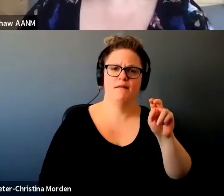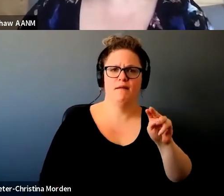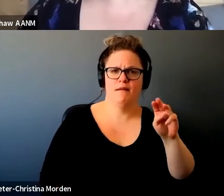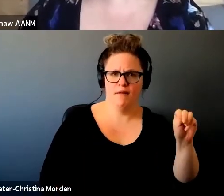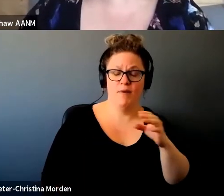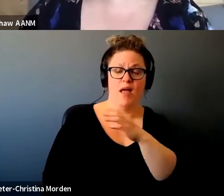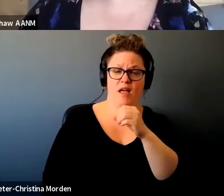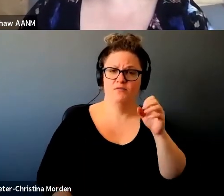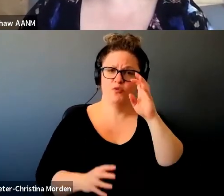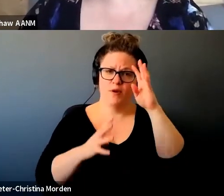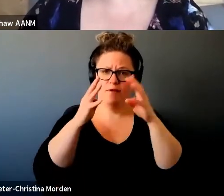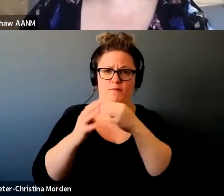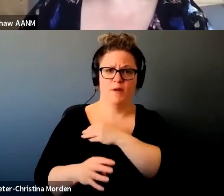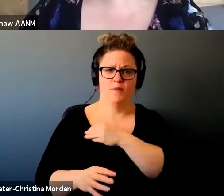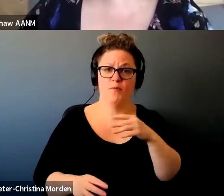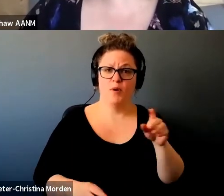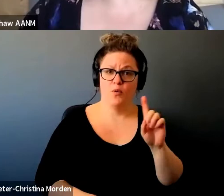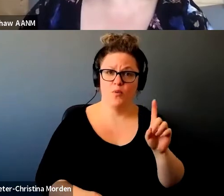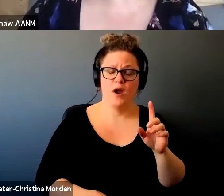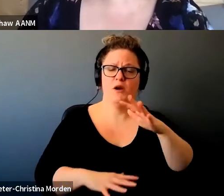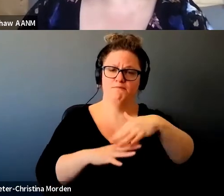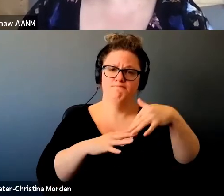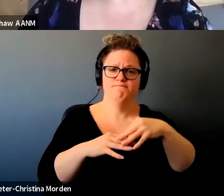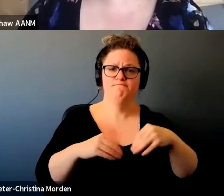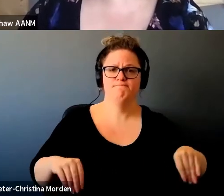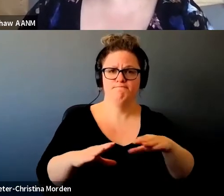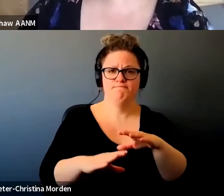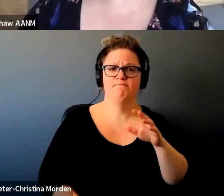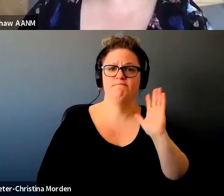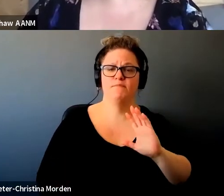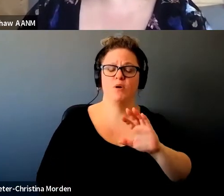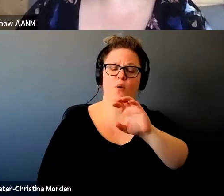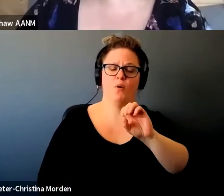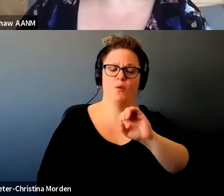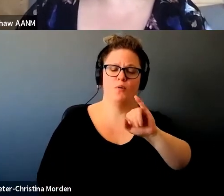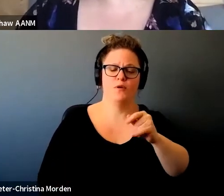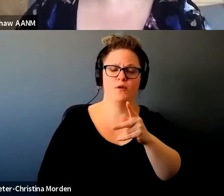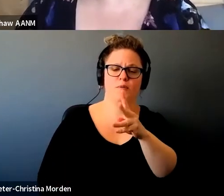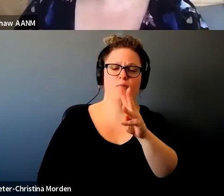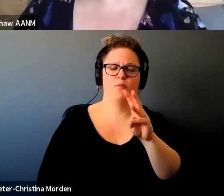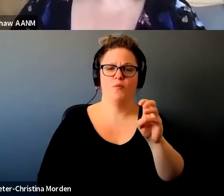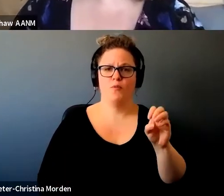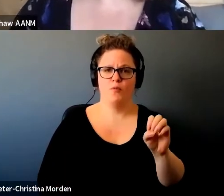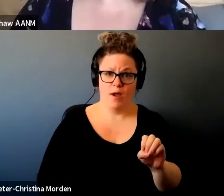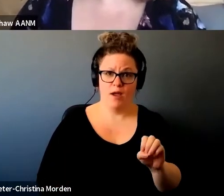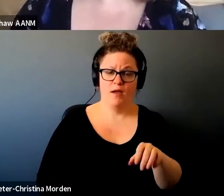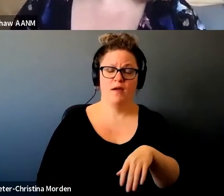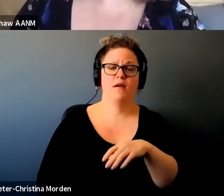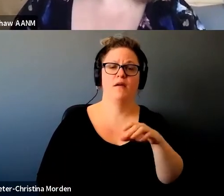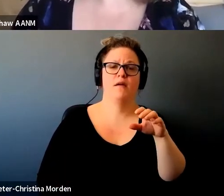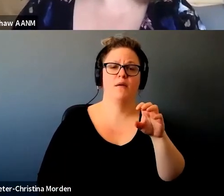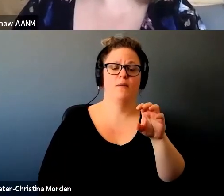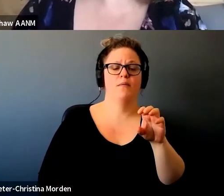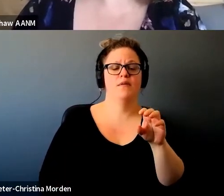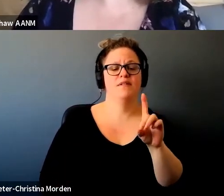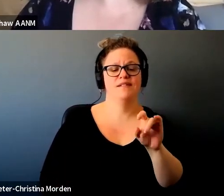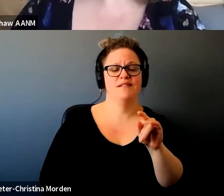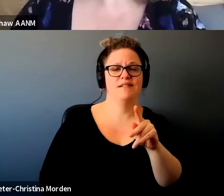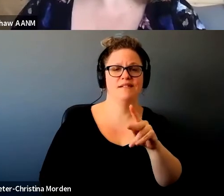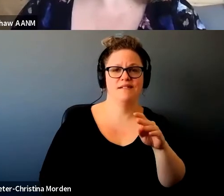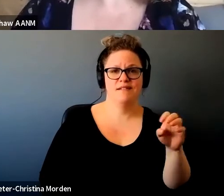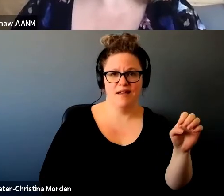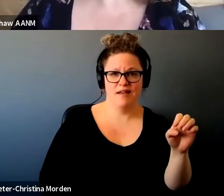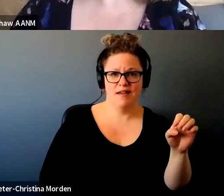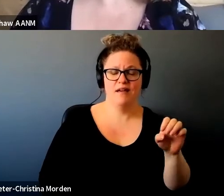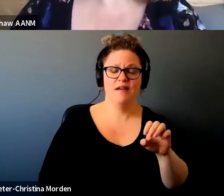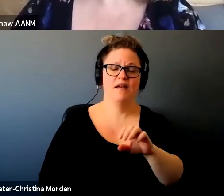original lands of the Anishinaabe, Cree, Oji-Cree, Dakota, and Dene peoples, and on the homeland of the Métis Nation.